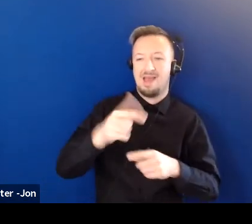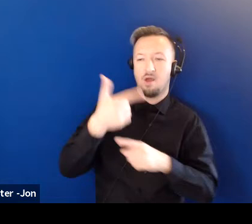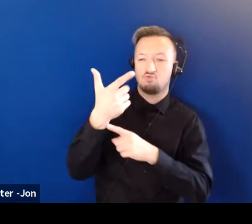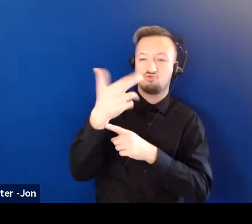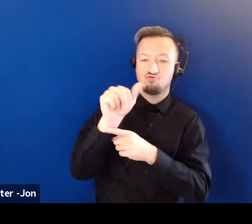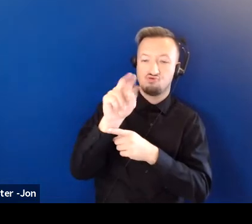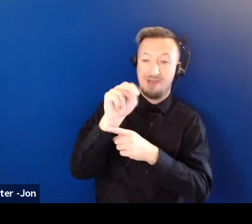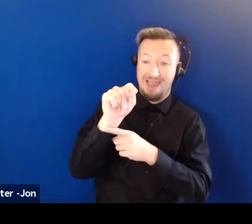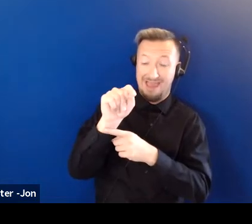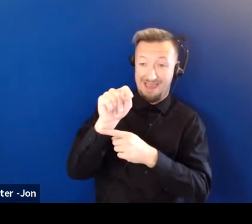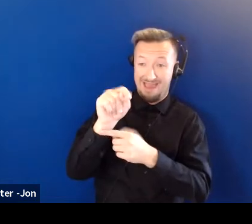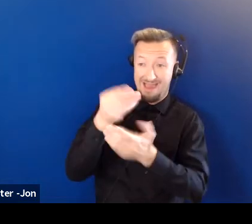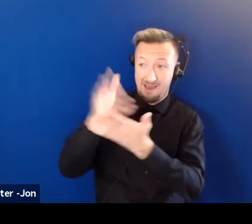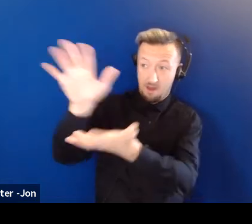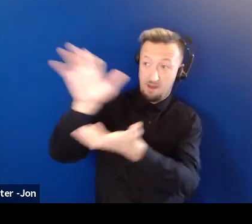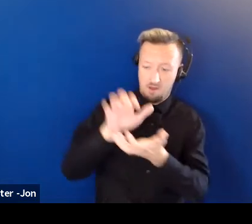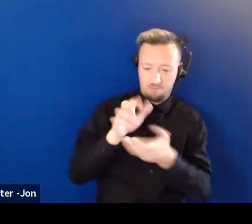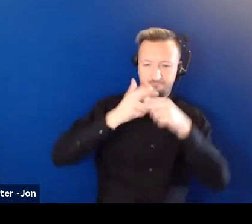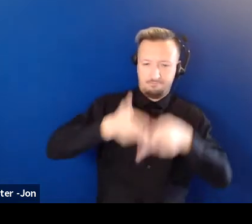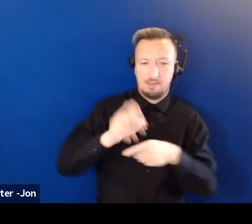the programming that we do.